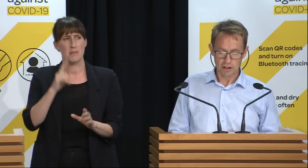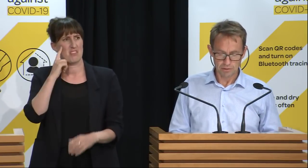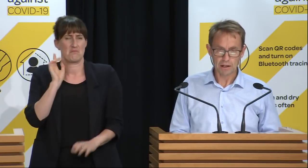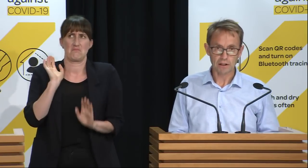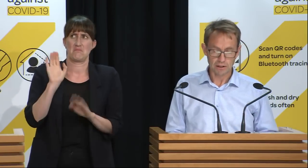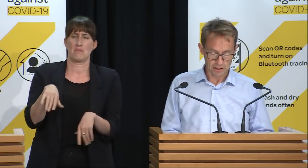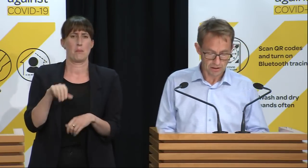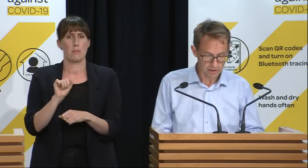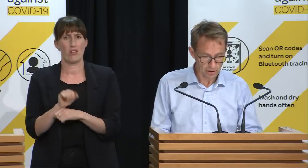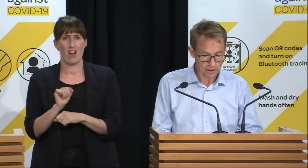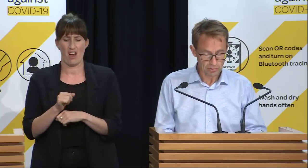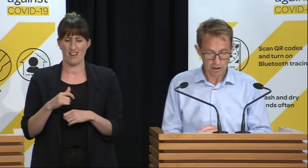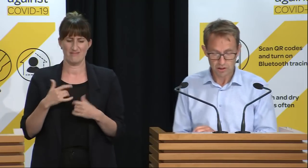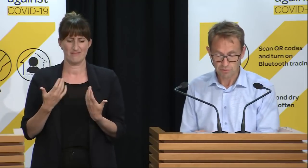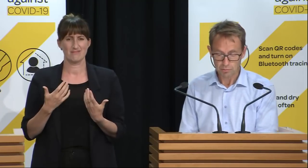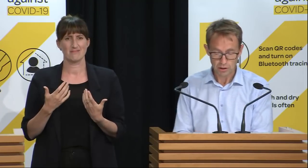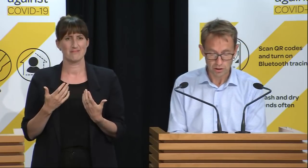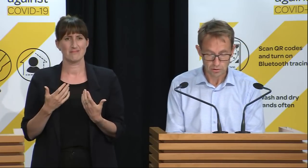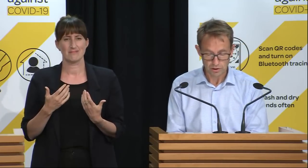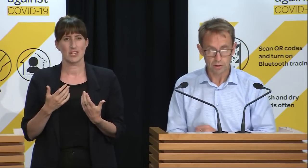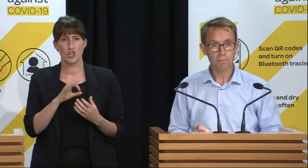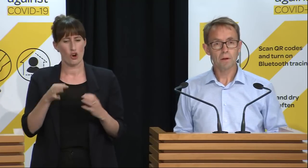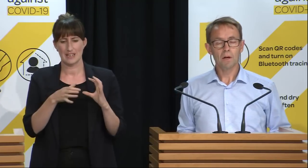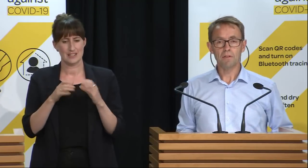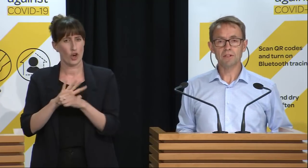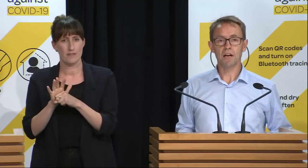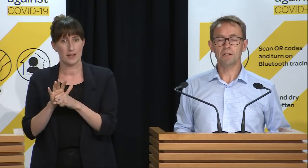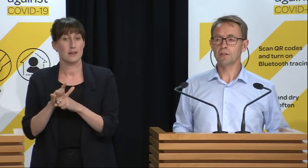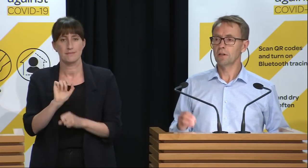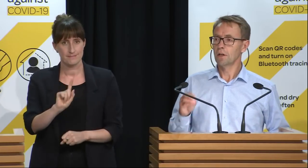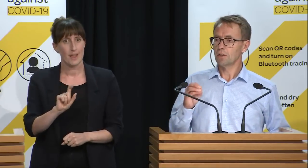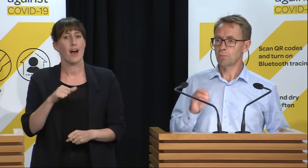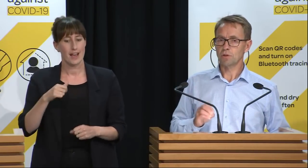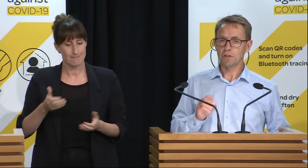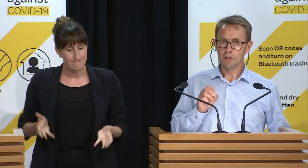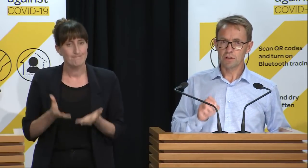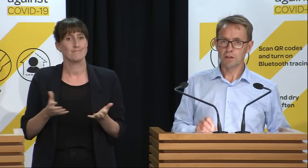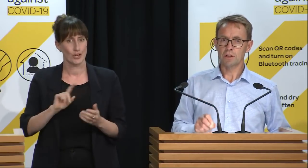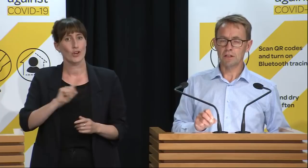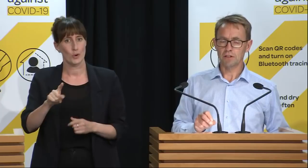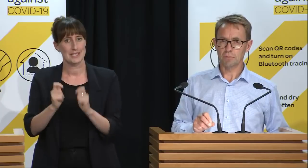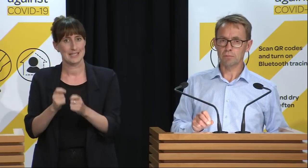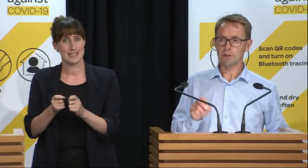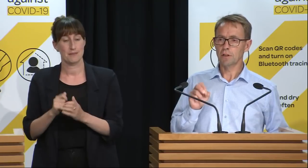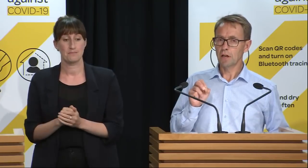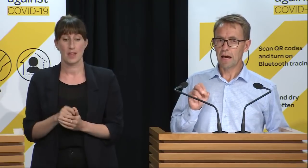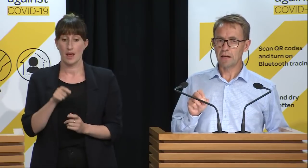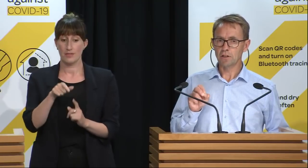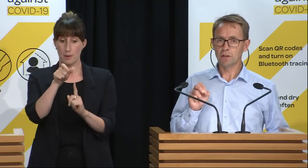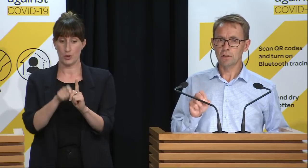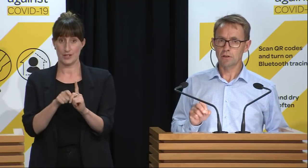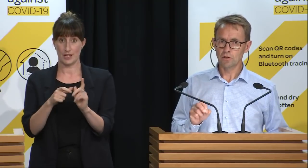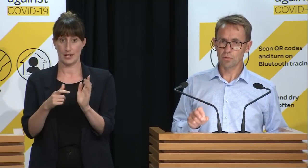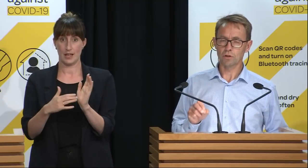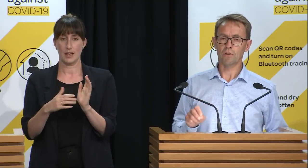seeking advice about getting a test. And I'd like to encourage everybody to do so. In this case, this person did get symptoms